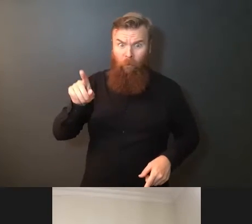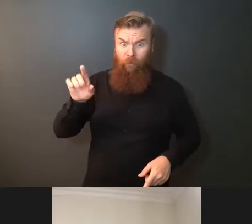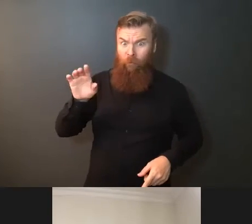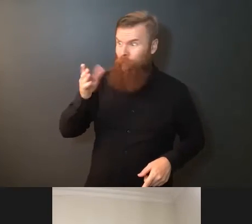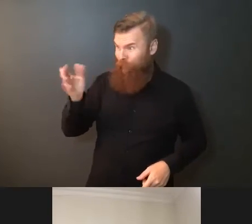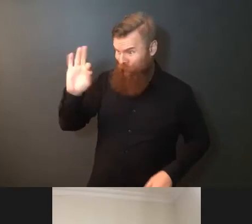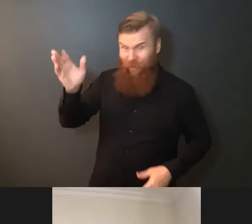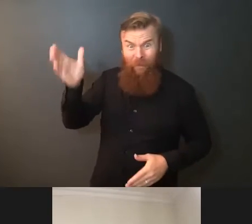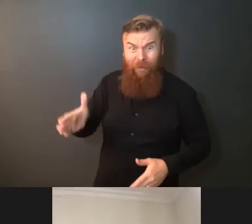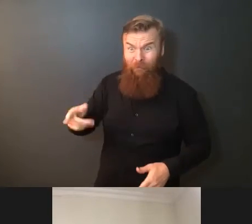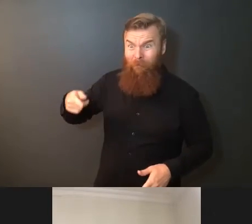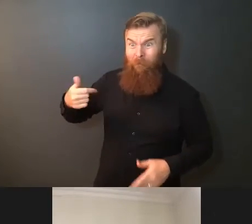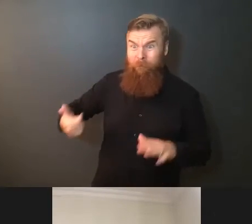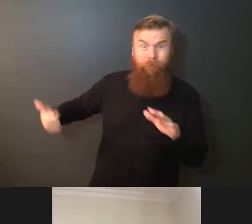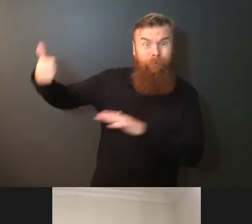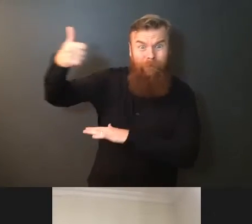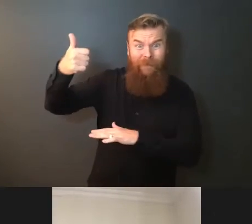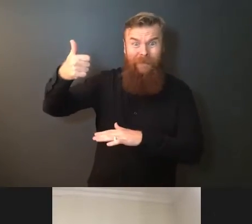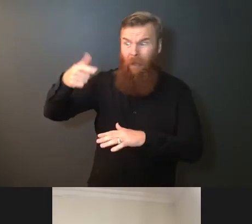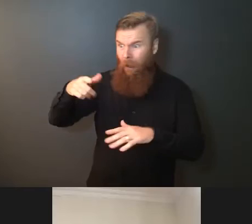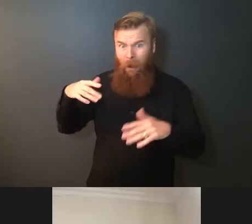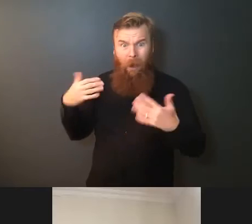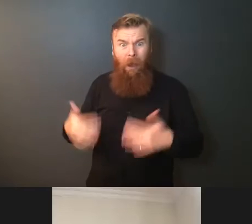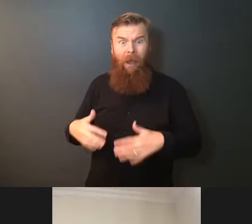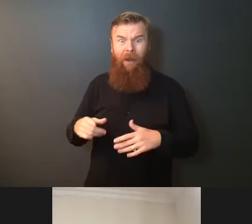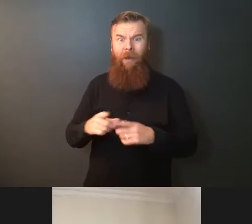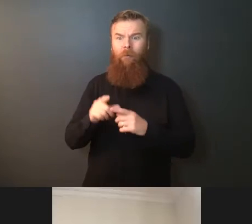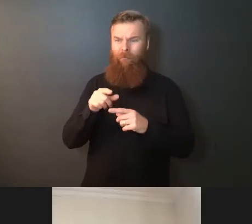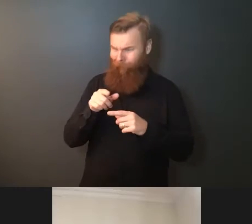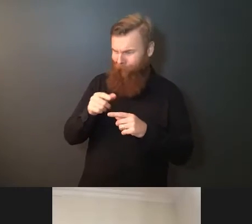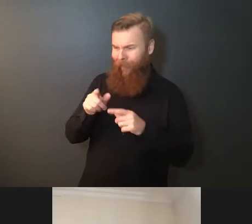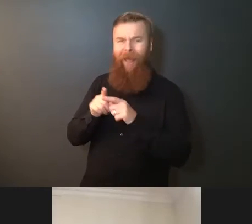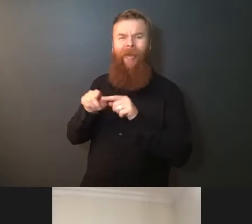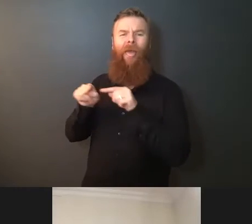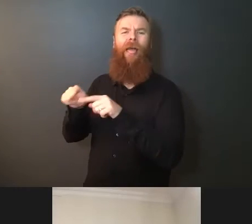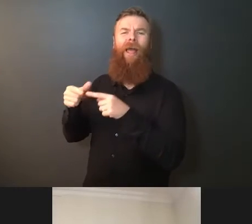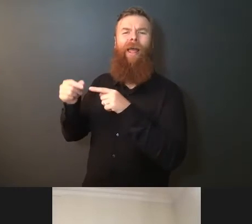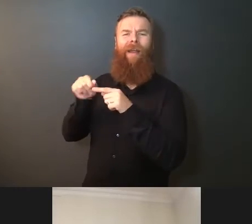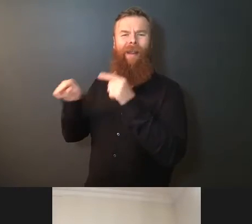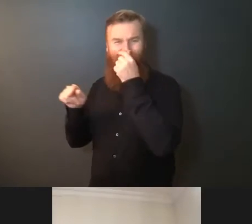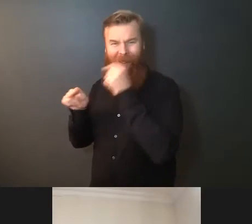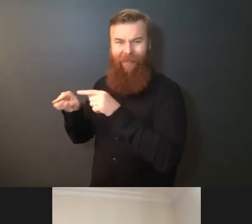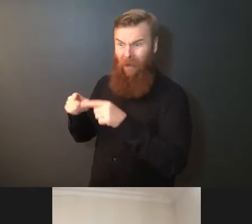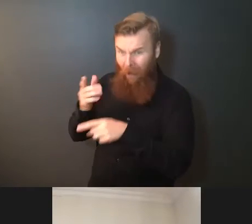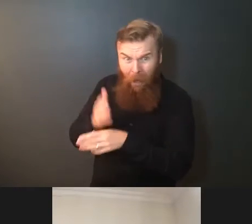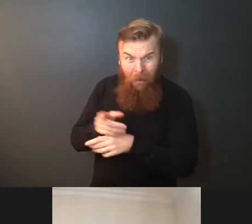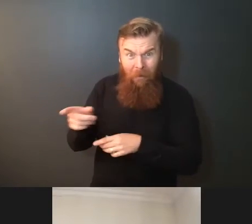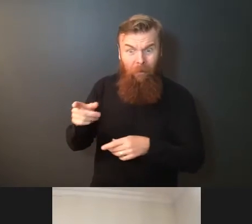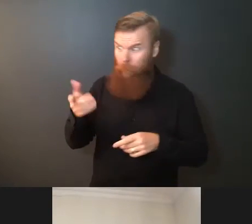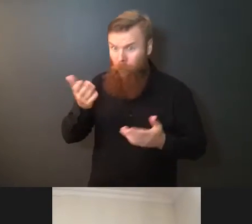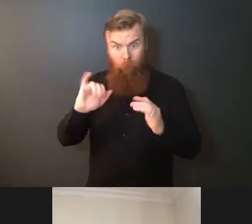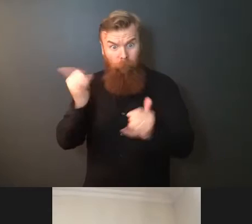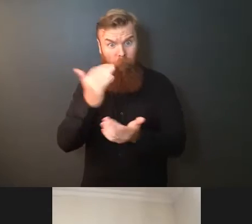now? Like mocking. And my colleague went very serious and said, yes, I'm under Fernanda's